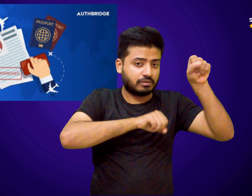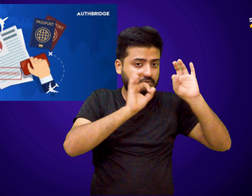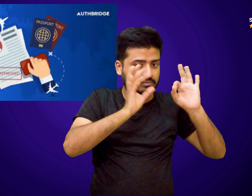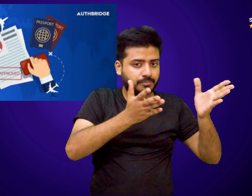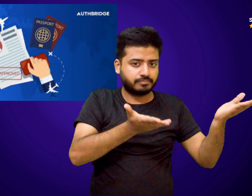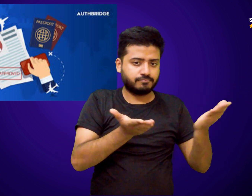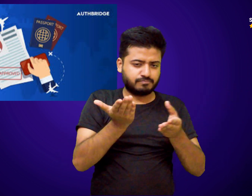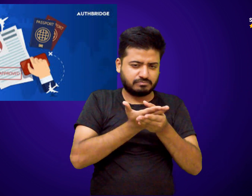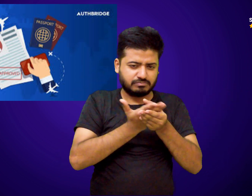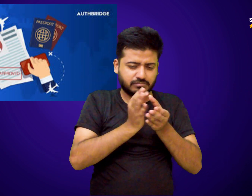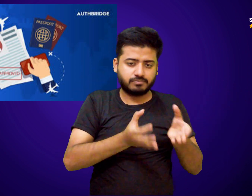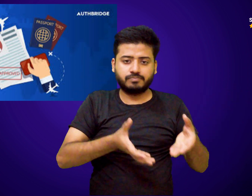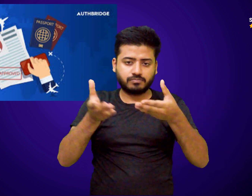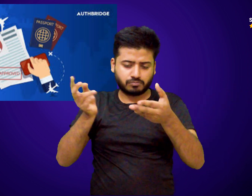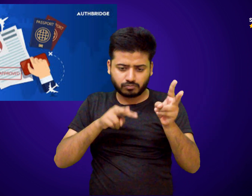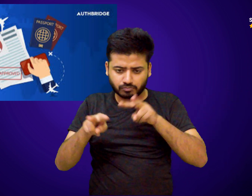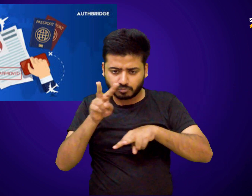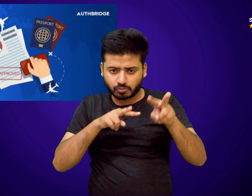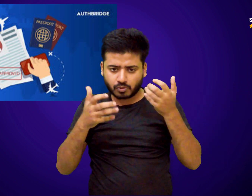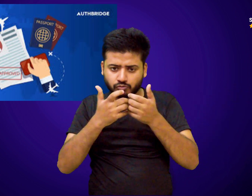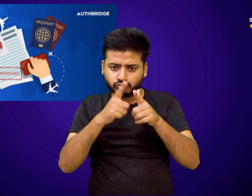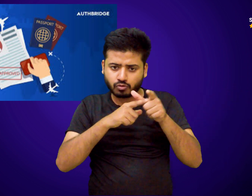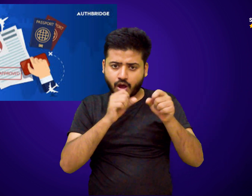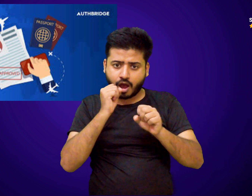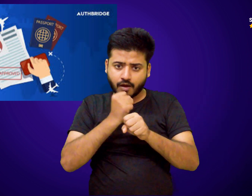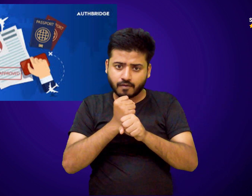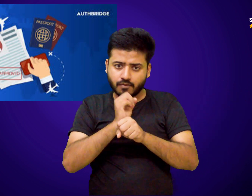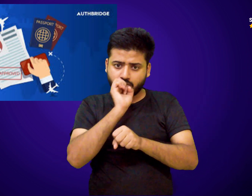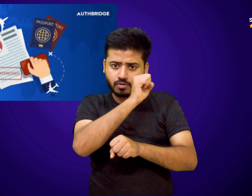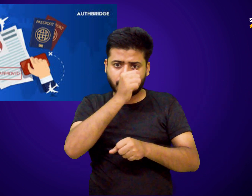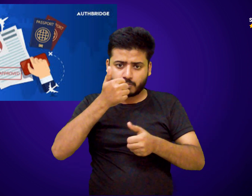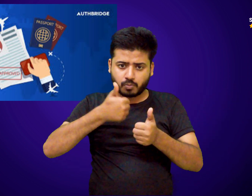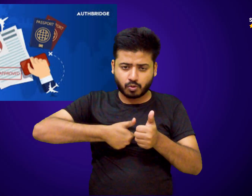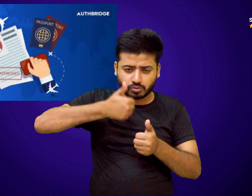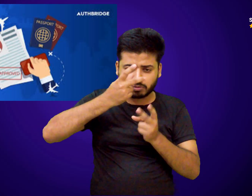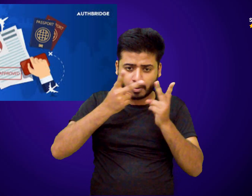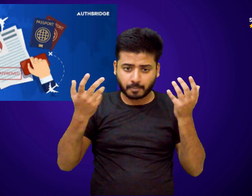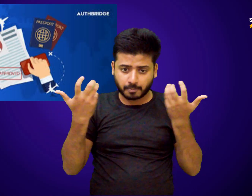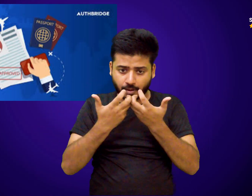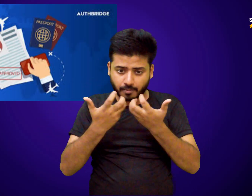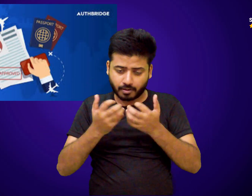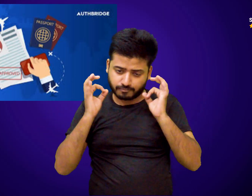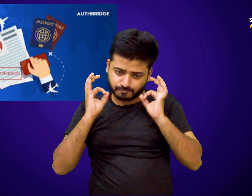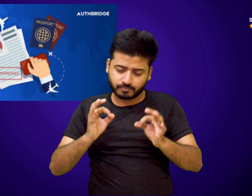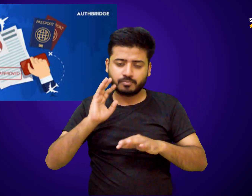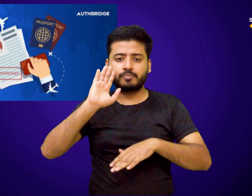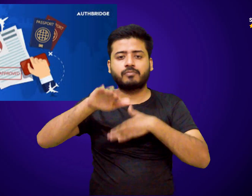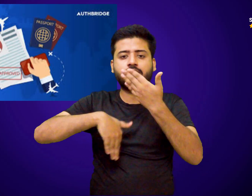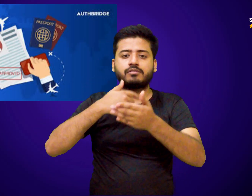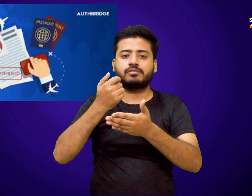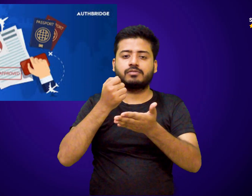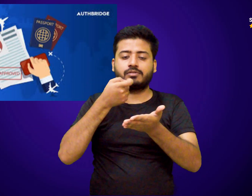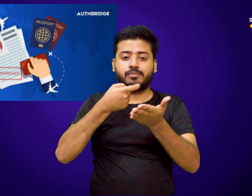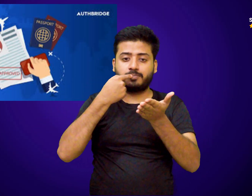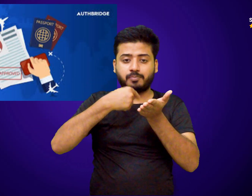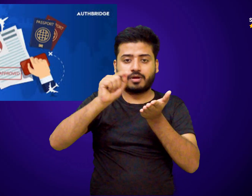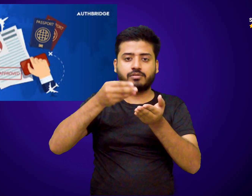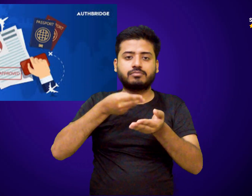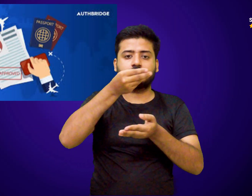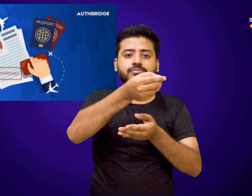chip, are also now being issued. Passport Passbook. While the term Passport Passbook is not an official